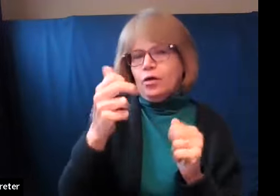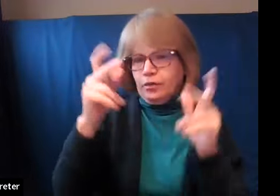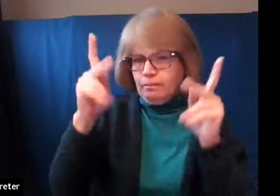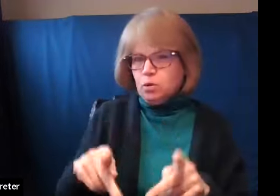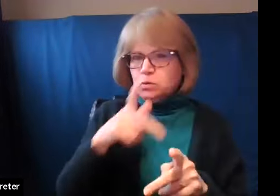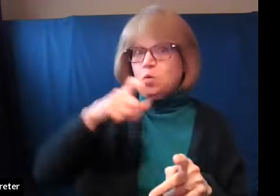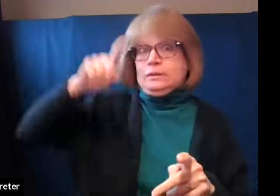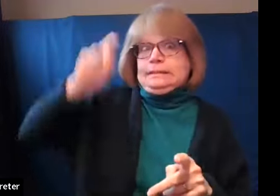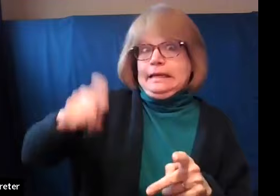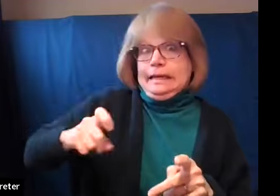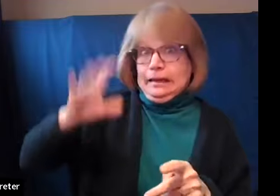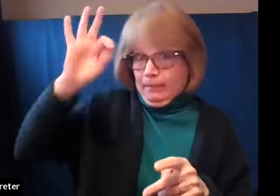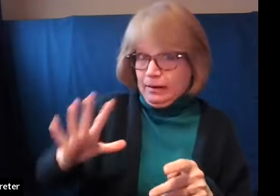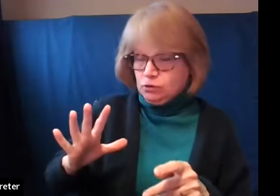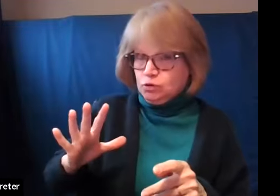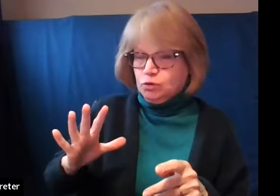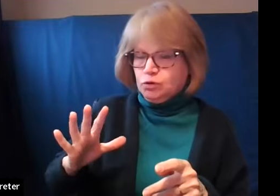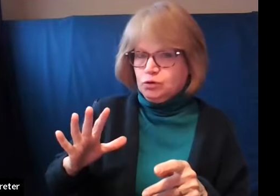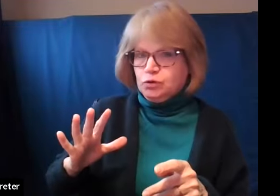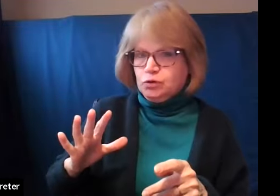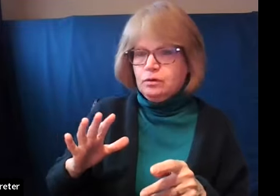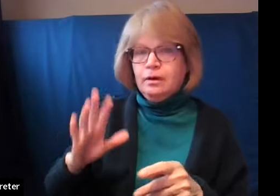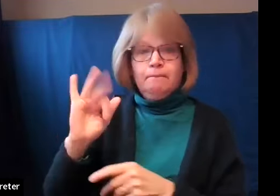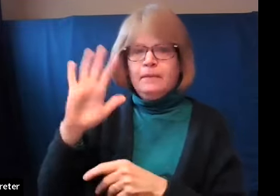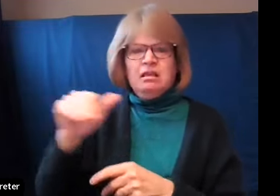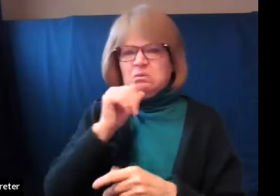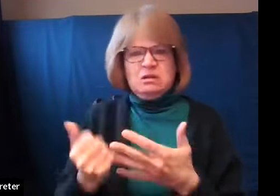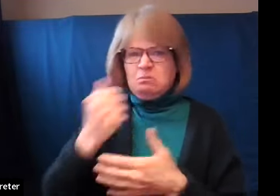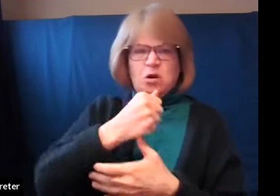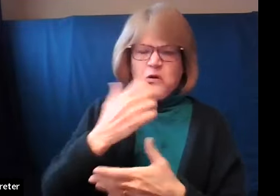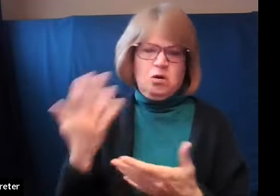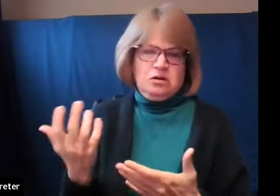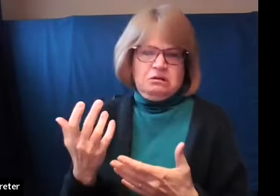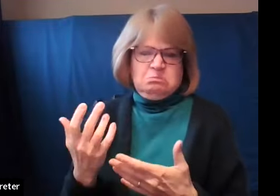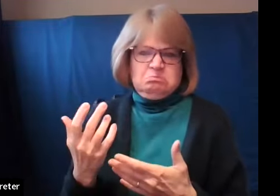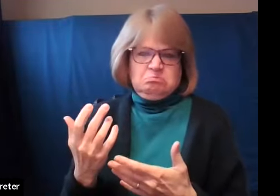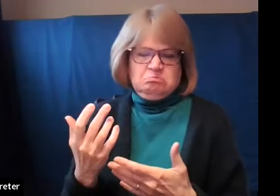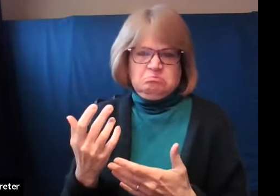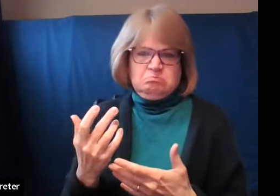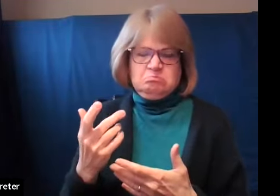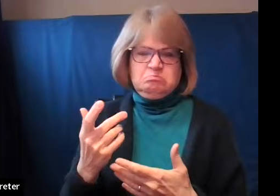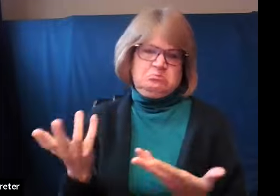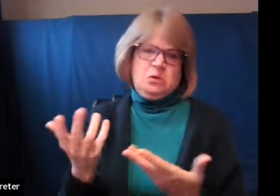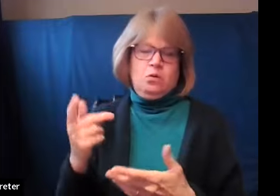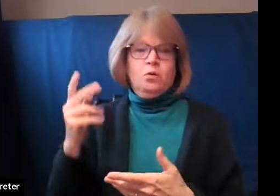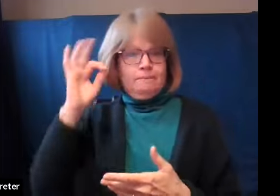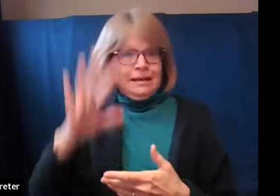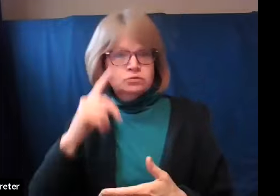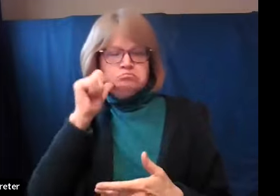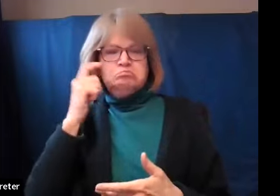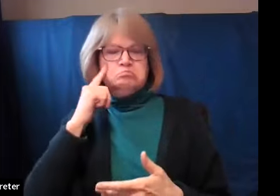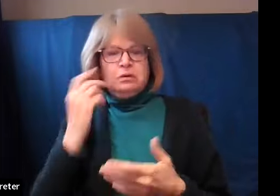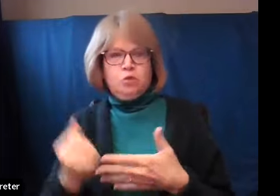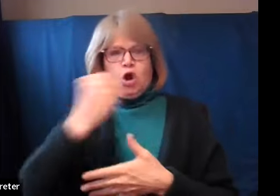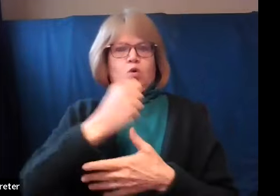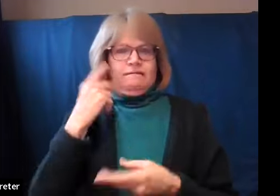need of pastoral salve. Billy was never a priority for Irma, and subsequently didn't rise to being one in the pastor's